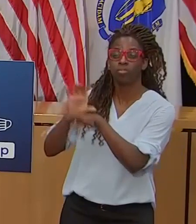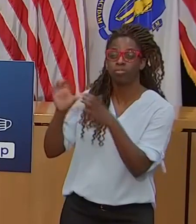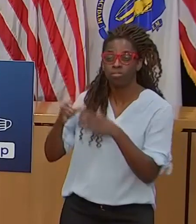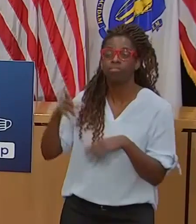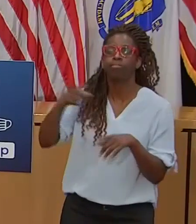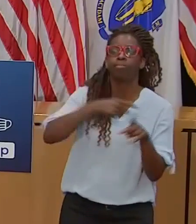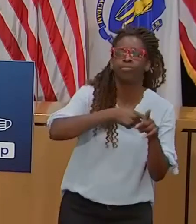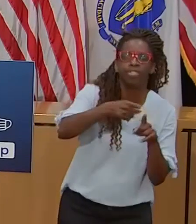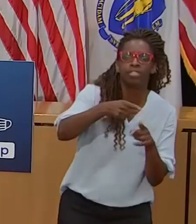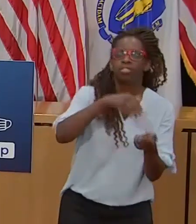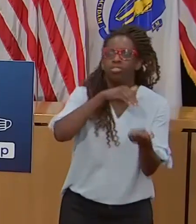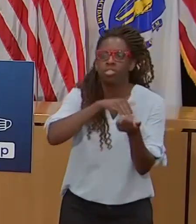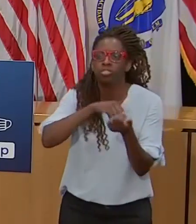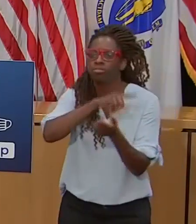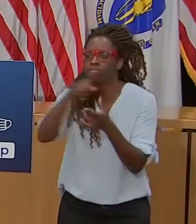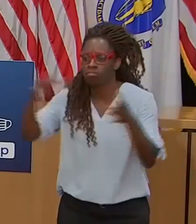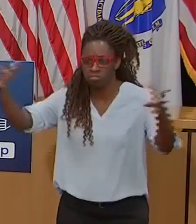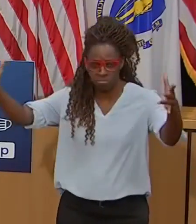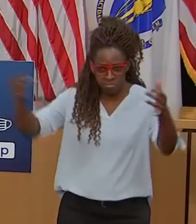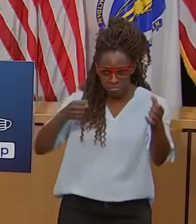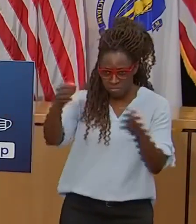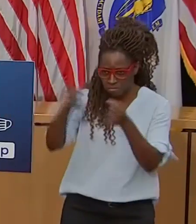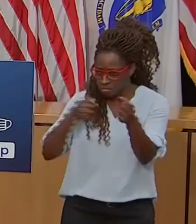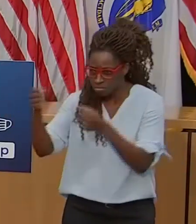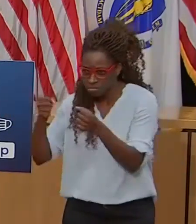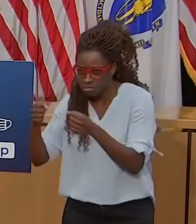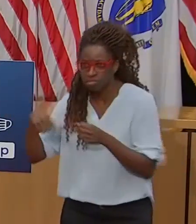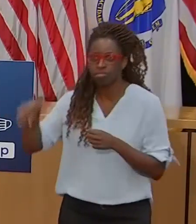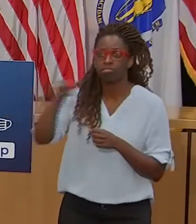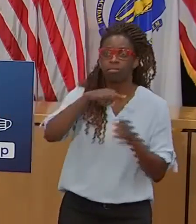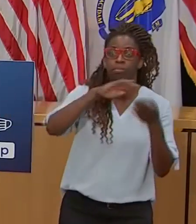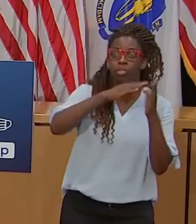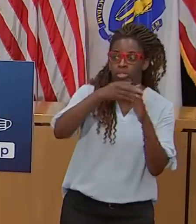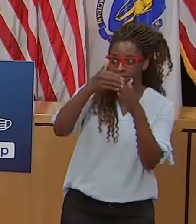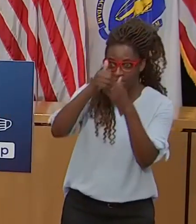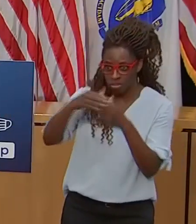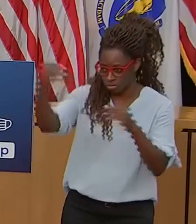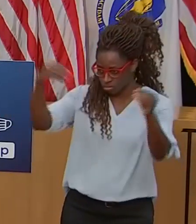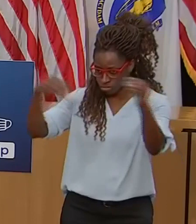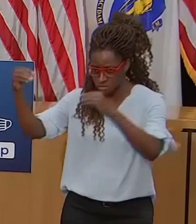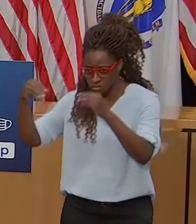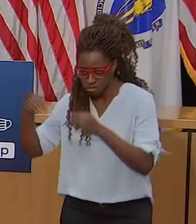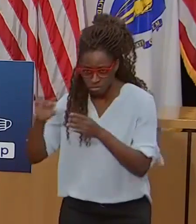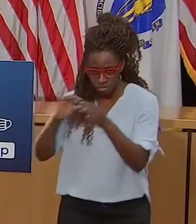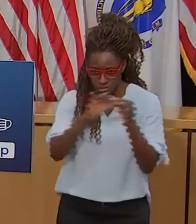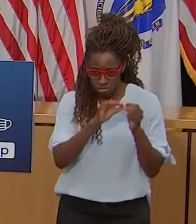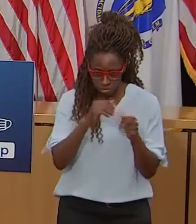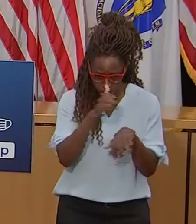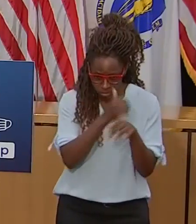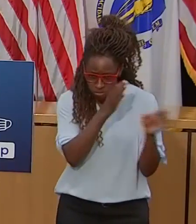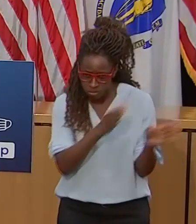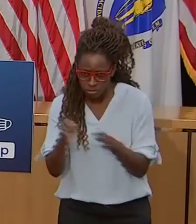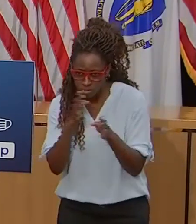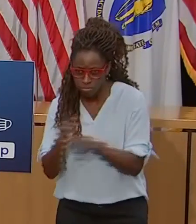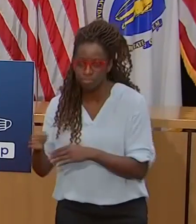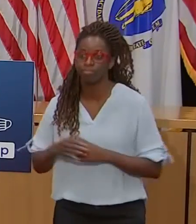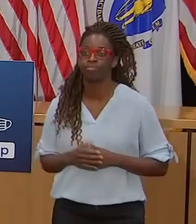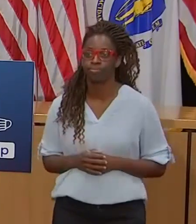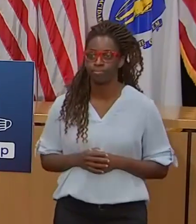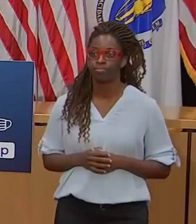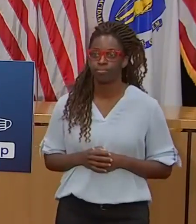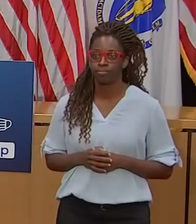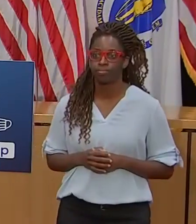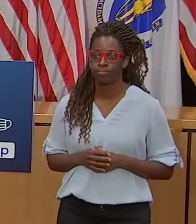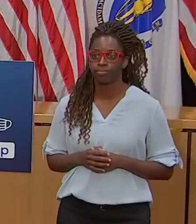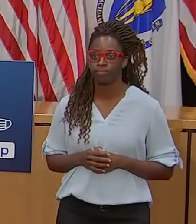experts, local officials, and community leaders, and the command center submitted a plan and our first order to the federal government